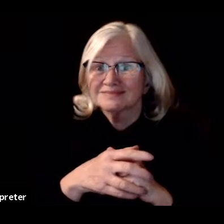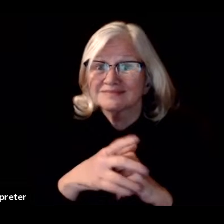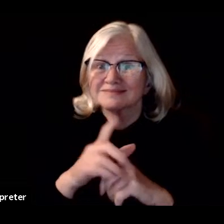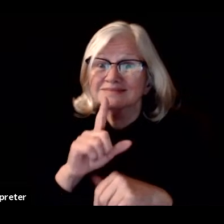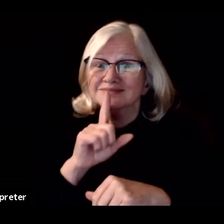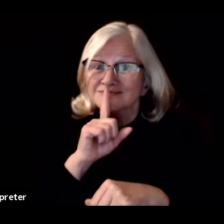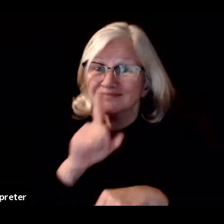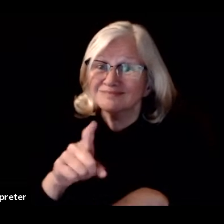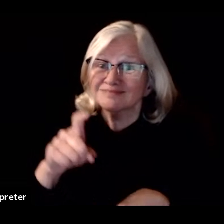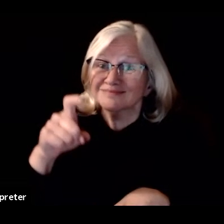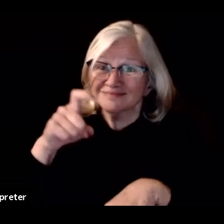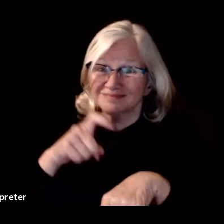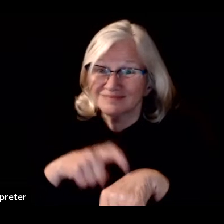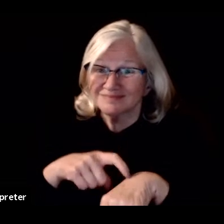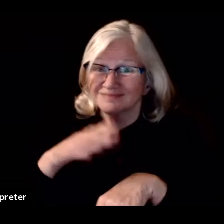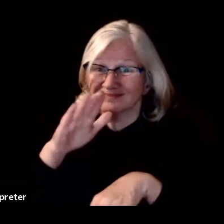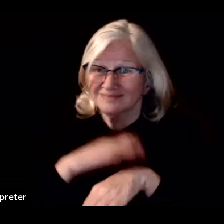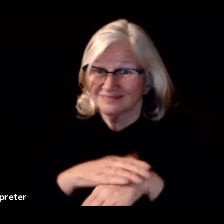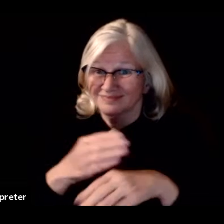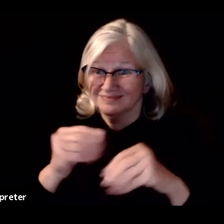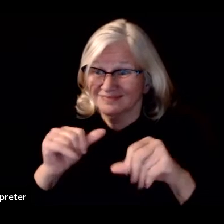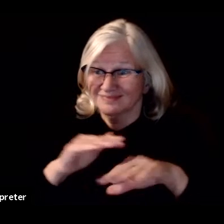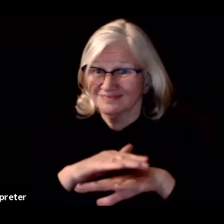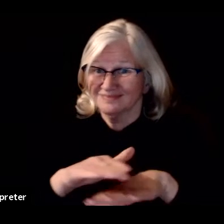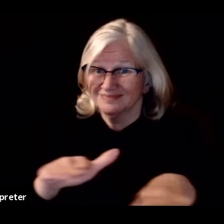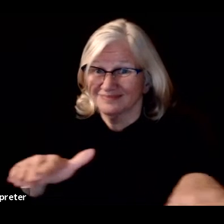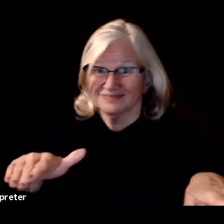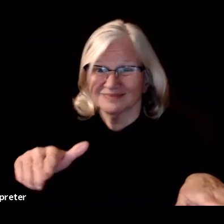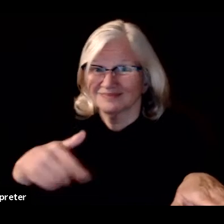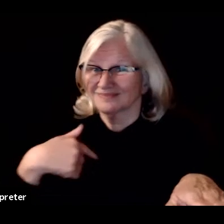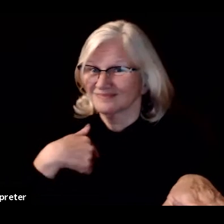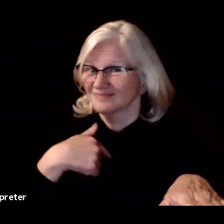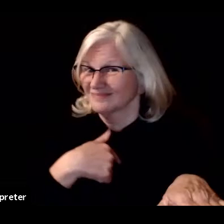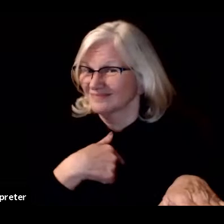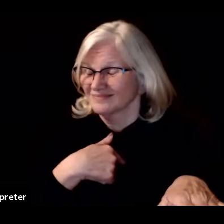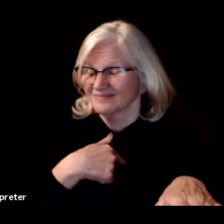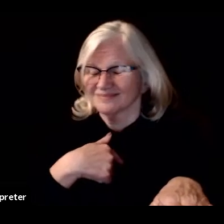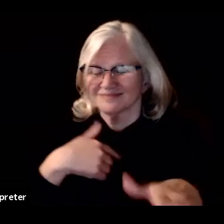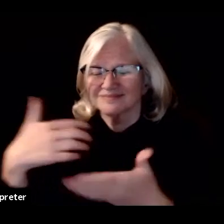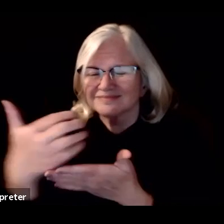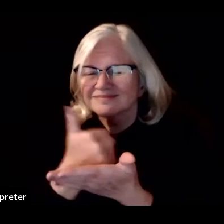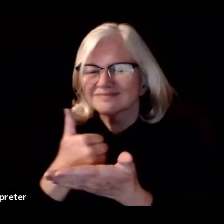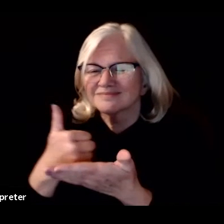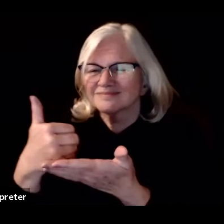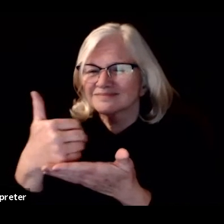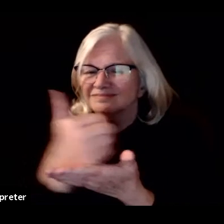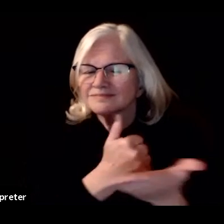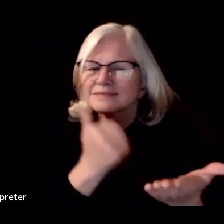get a bit more of a statewide picture. Okay, thank you.